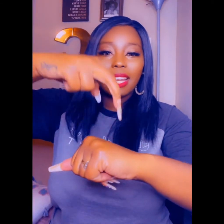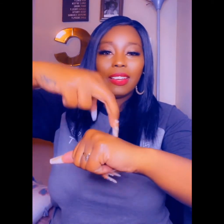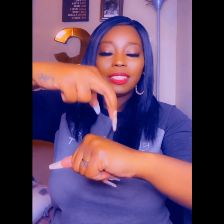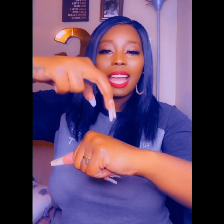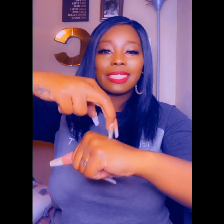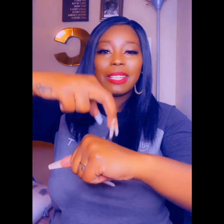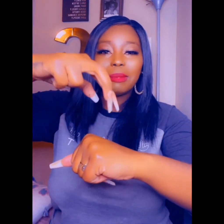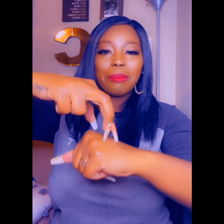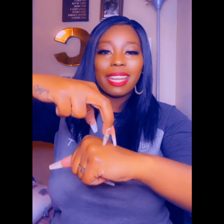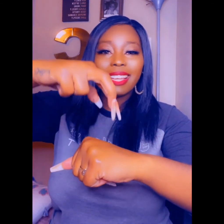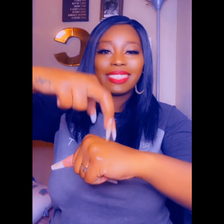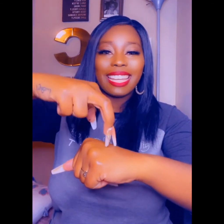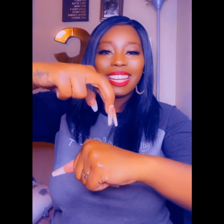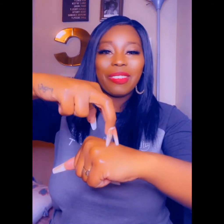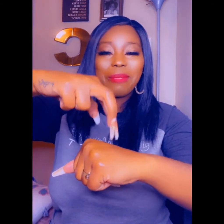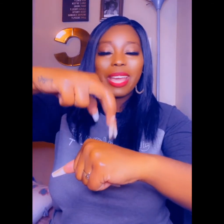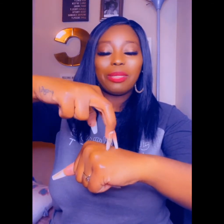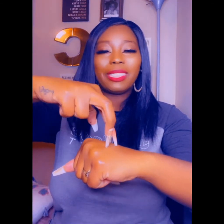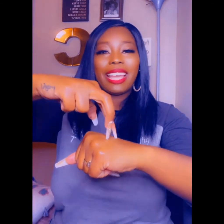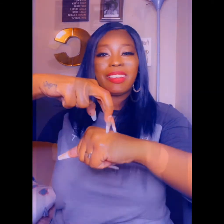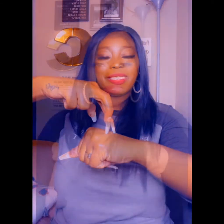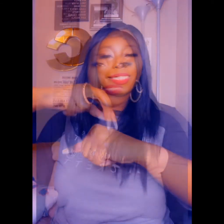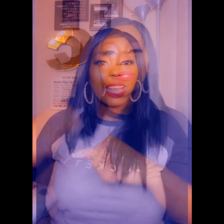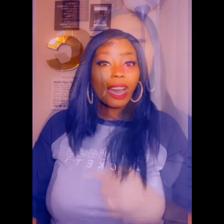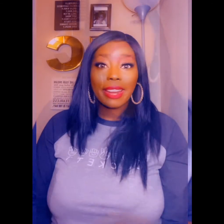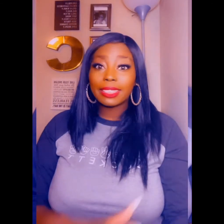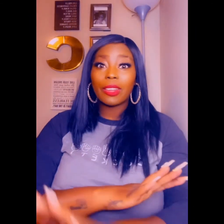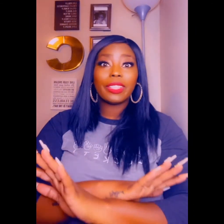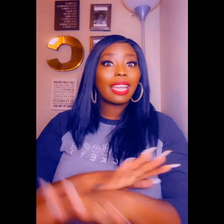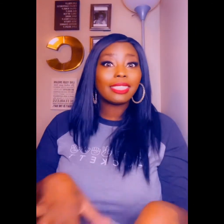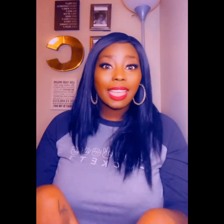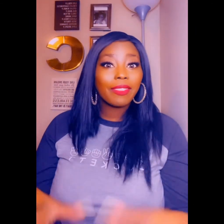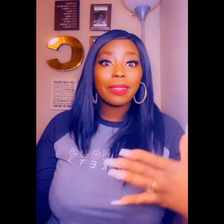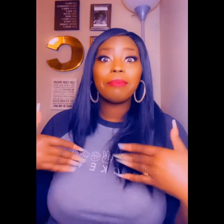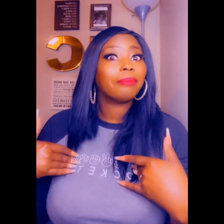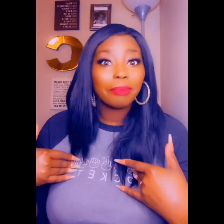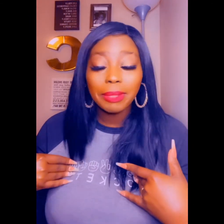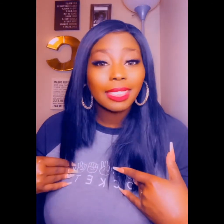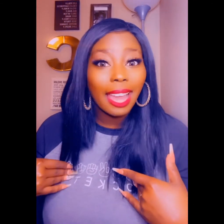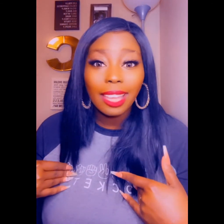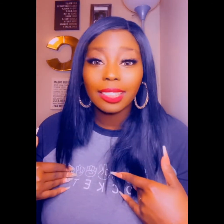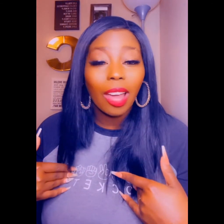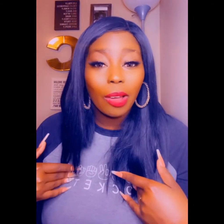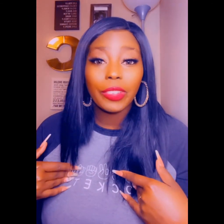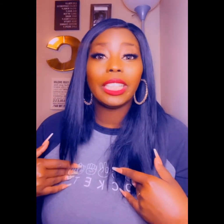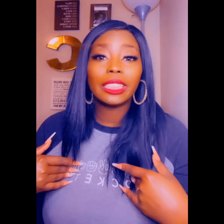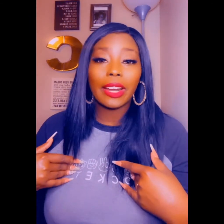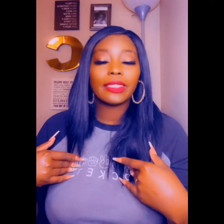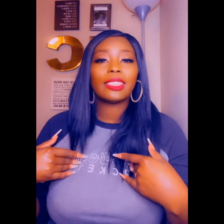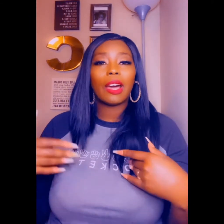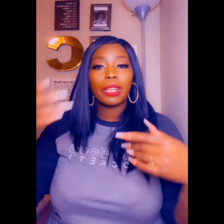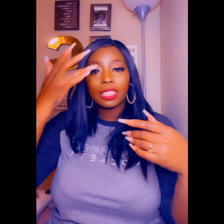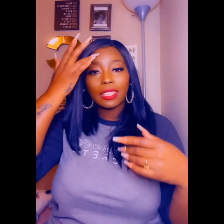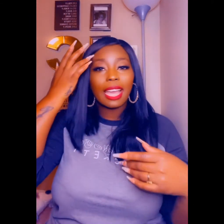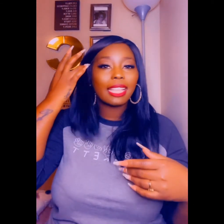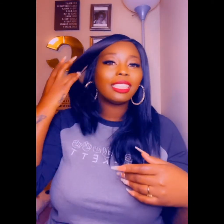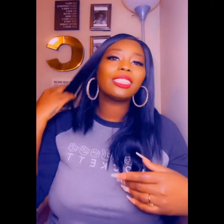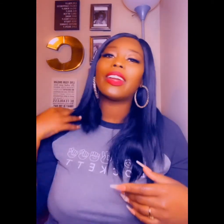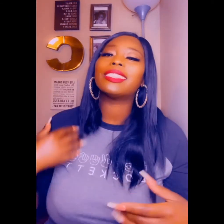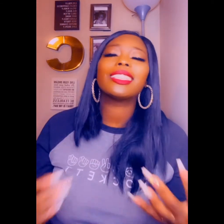potatoes. Y'all excuse me, my nails get in the way. Mashed potatoes. All right, so for Thanksgiving, Miss Lockett is all for the desserts. So I want to show you guys desserts because we